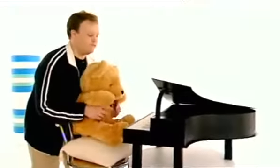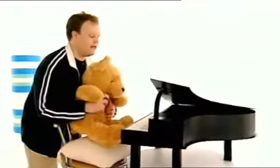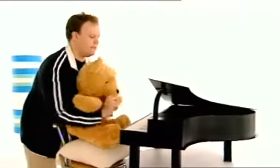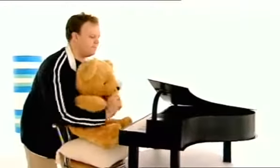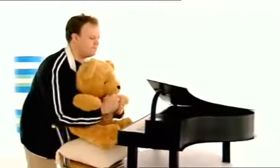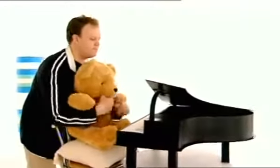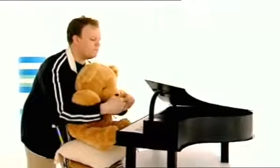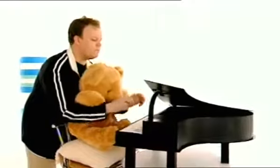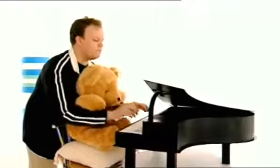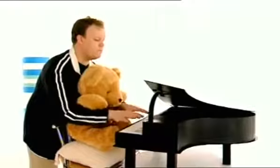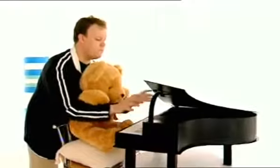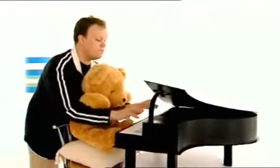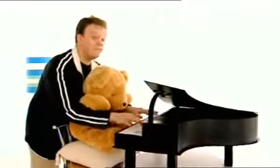Ready?